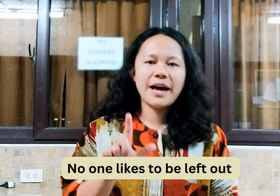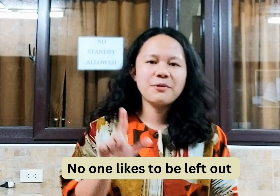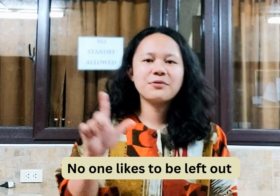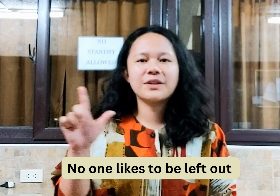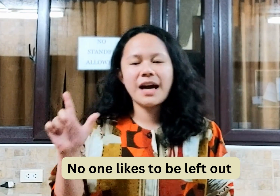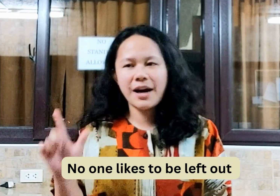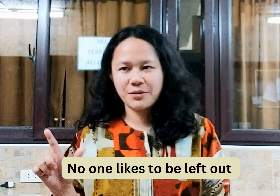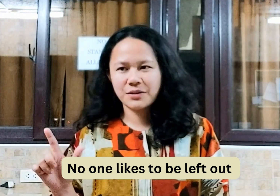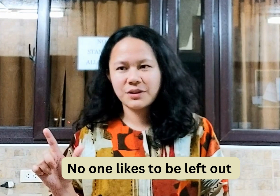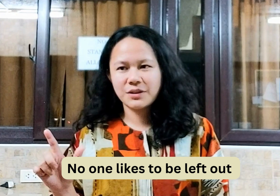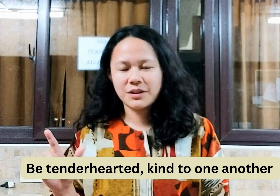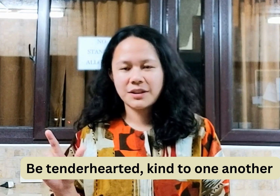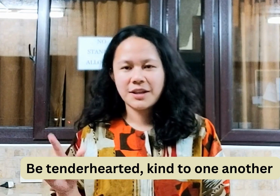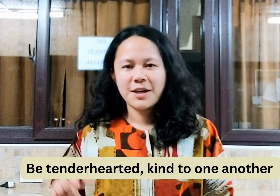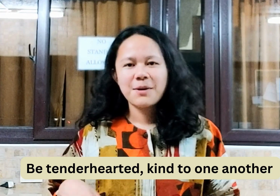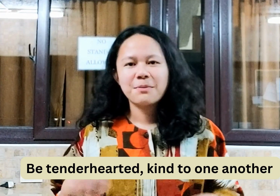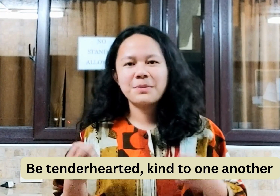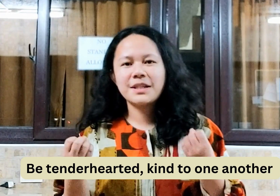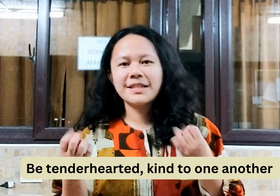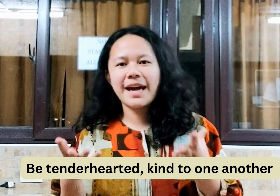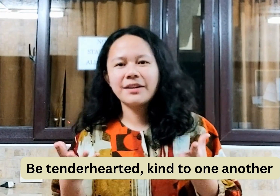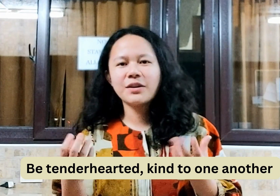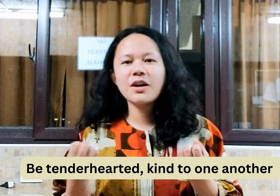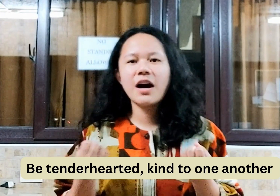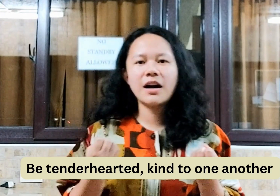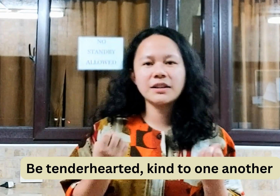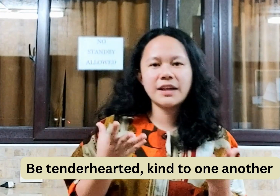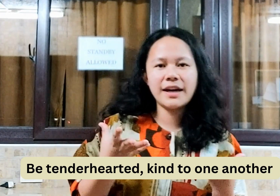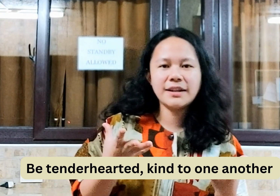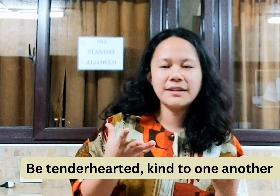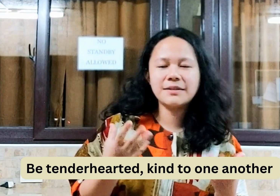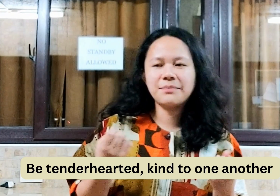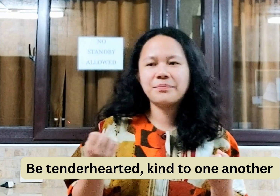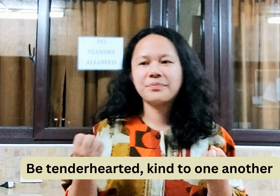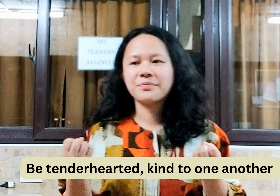left out. Be tender-hearted.